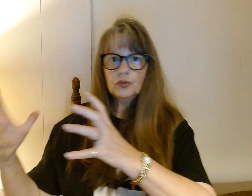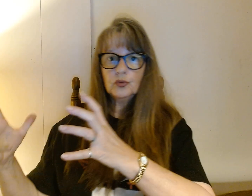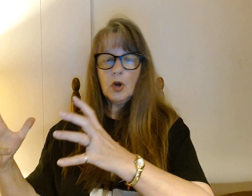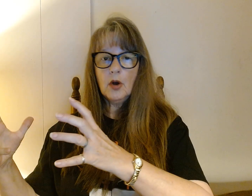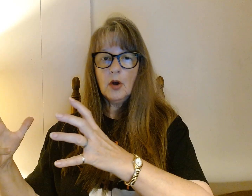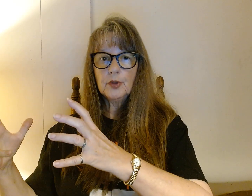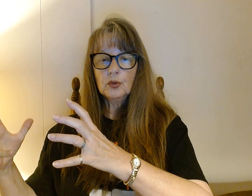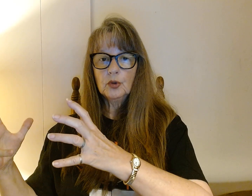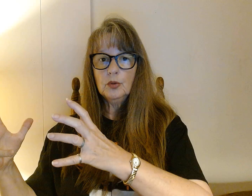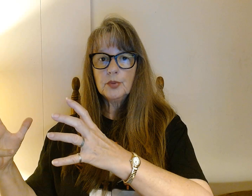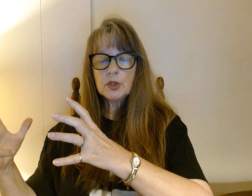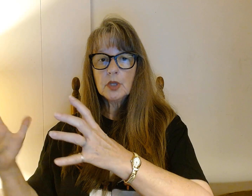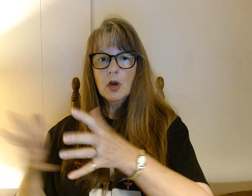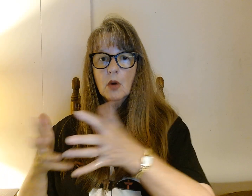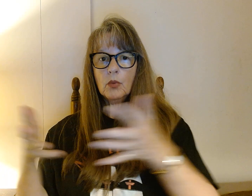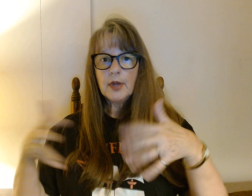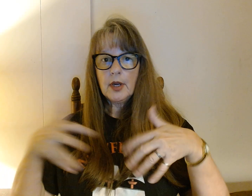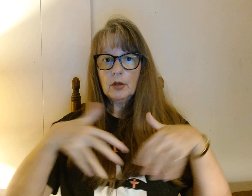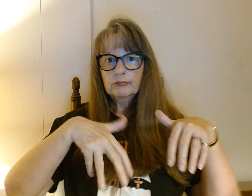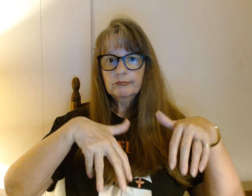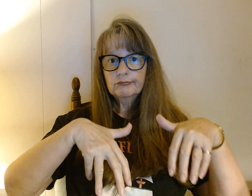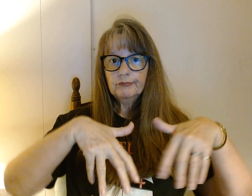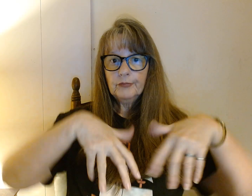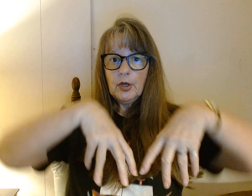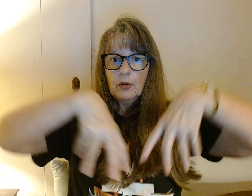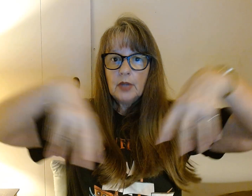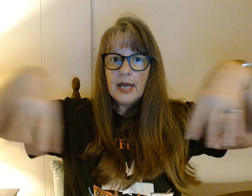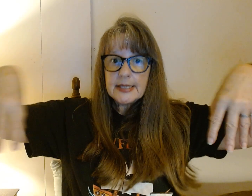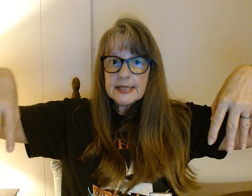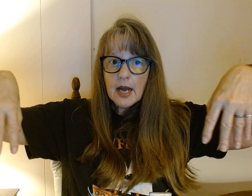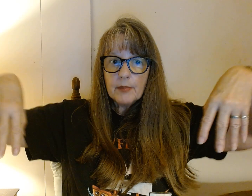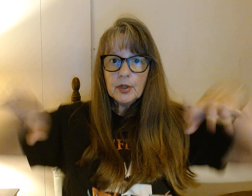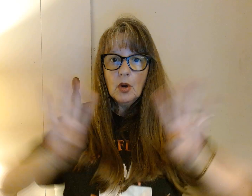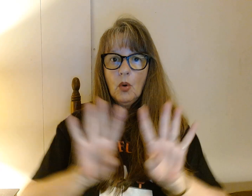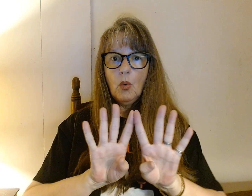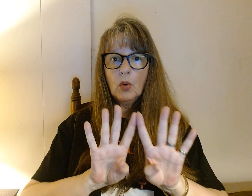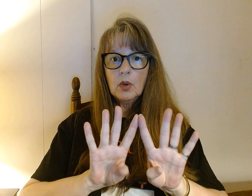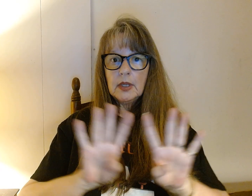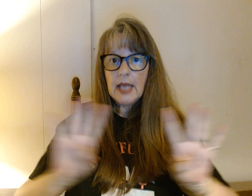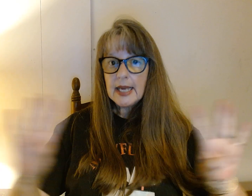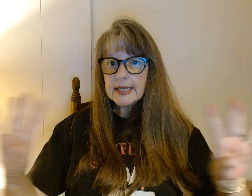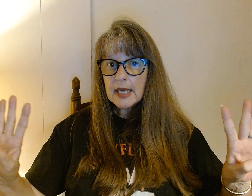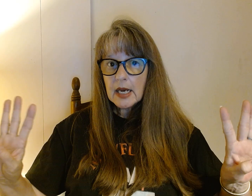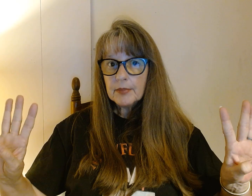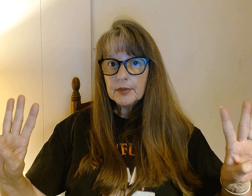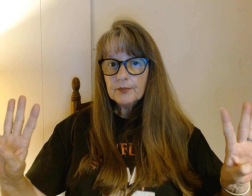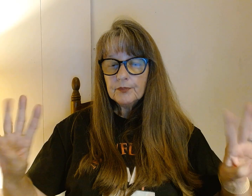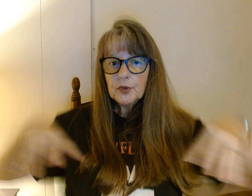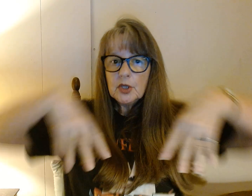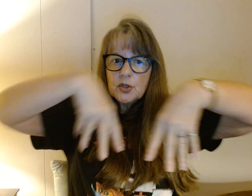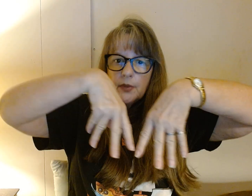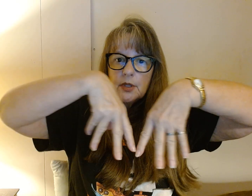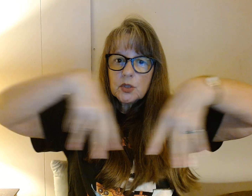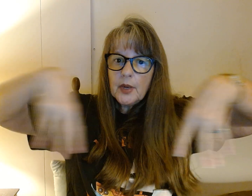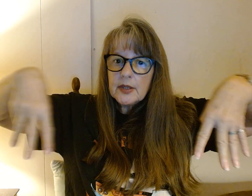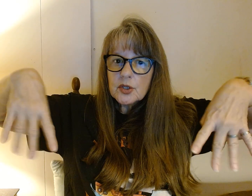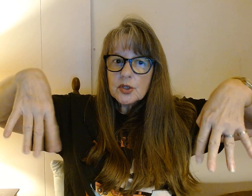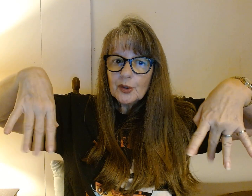All 3 groups were there, lined up or lined up. You could do it this way. This is their